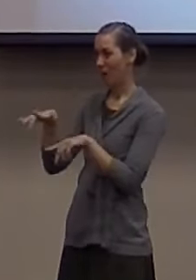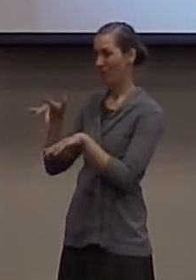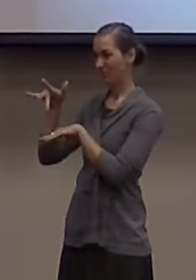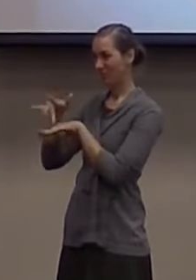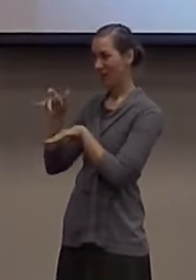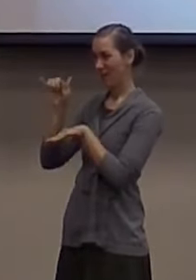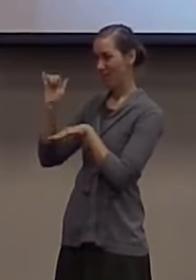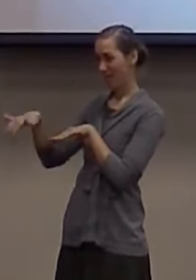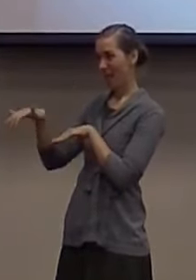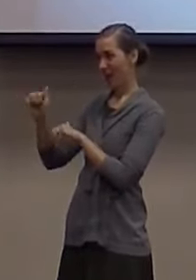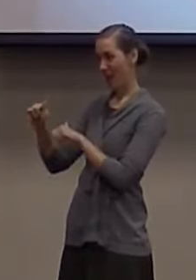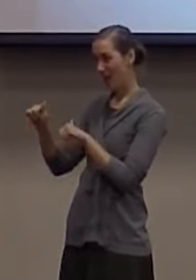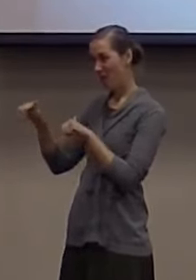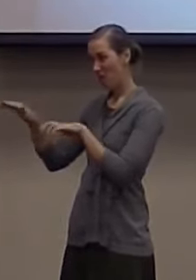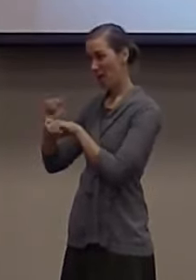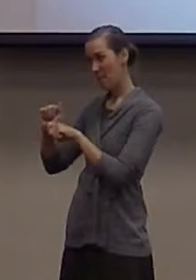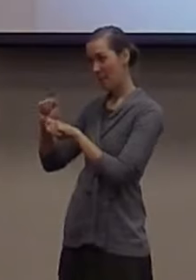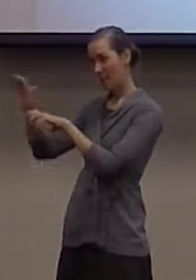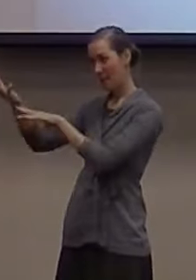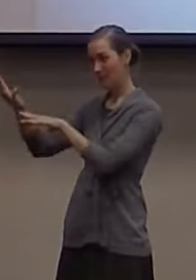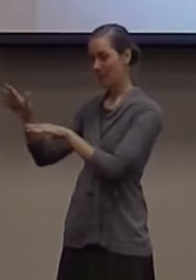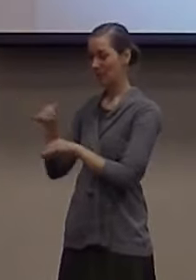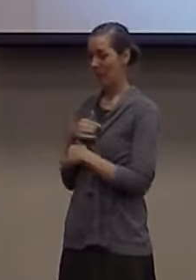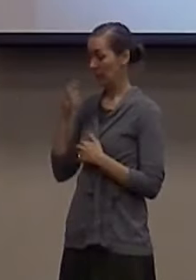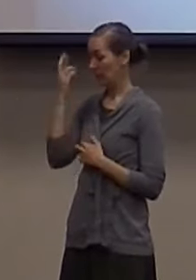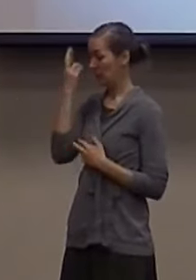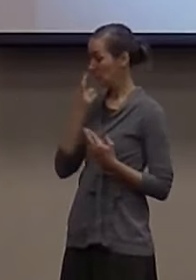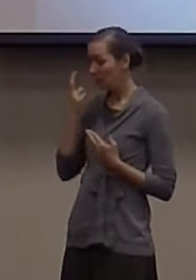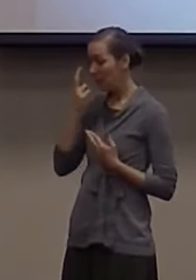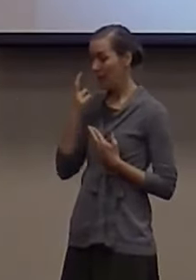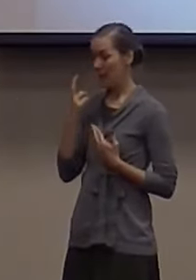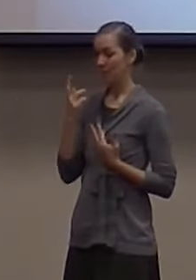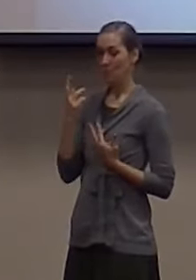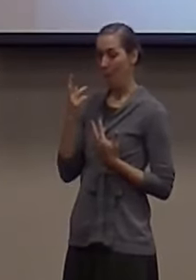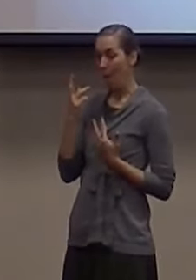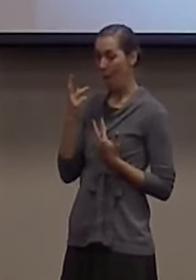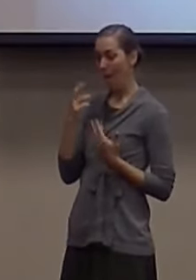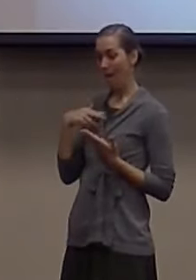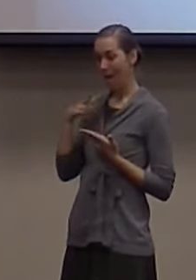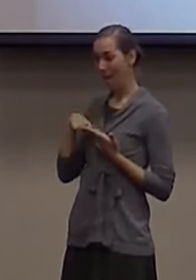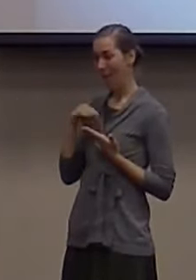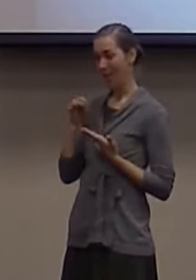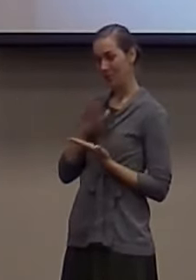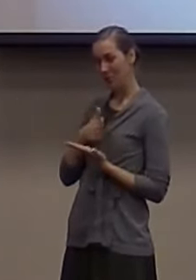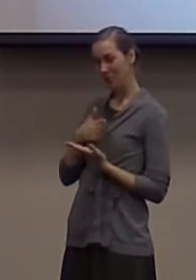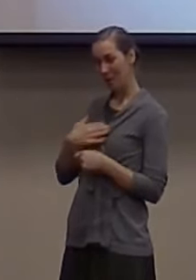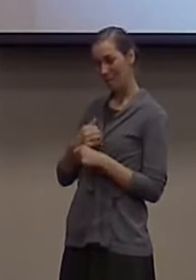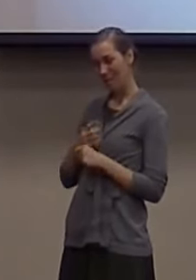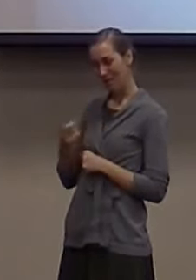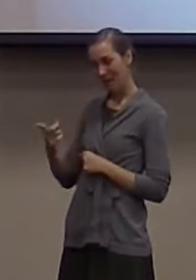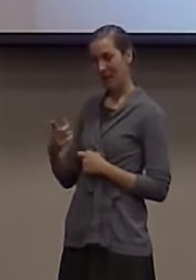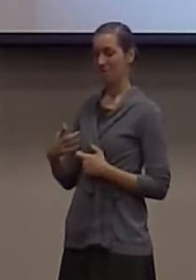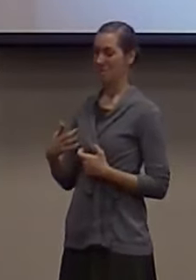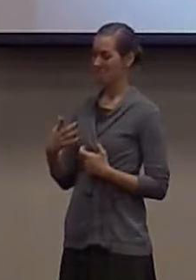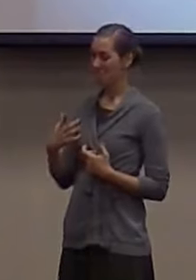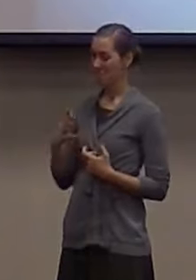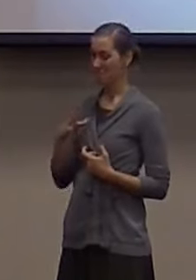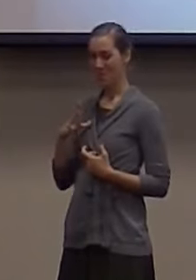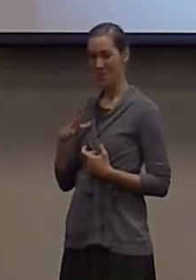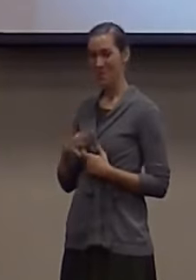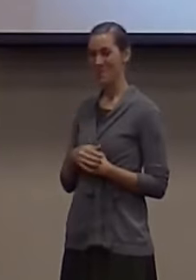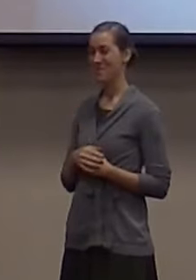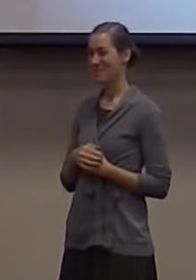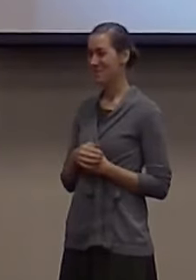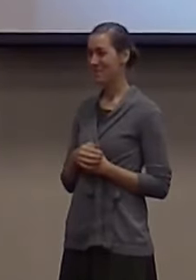this Carpathian range. And so I didn't even realize that when I was doing the research for this song, but I've been to these places. So it's pretty cool, all